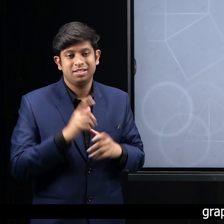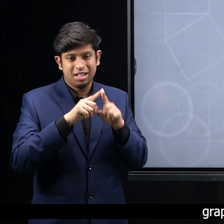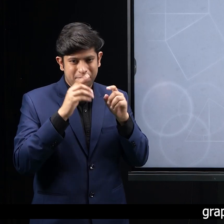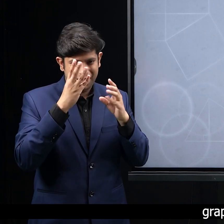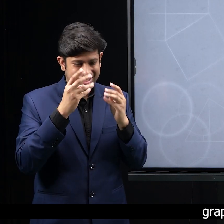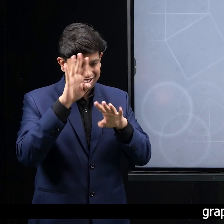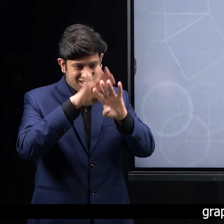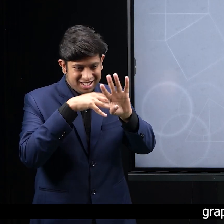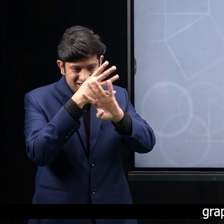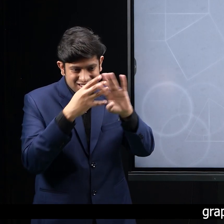graphical method,